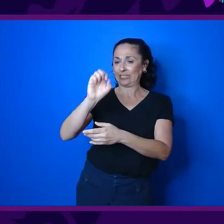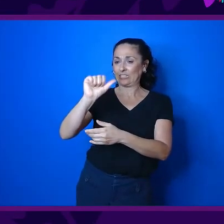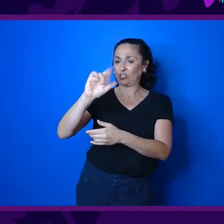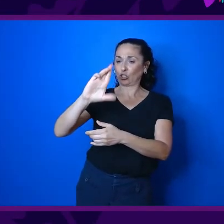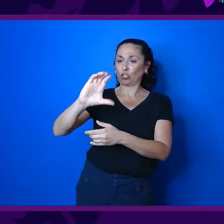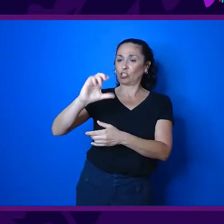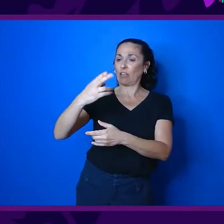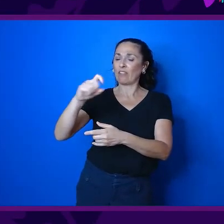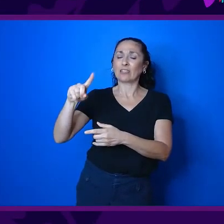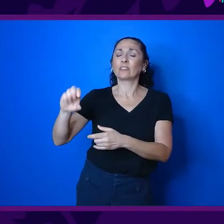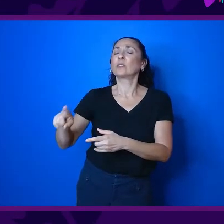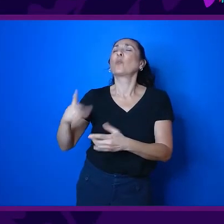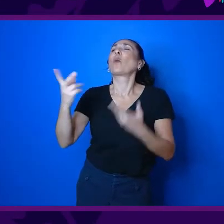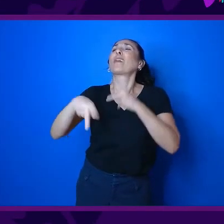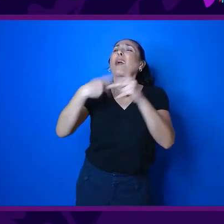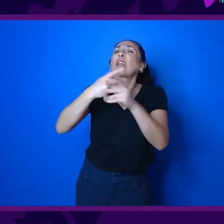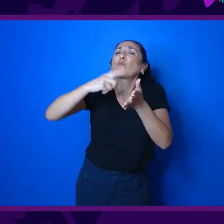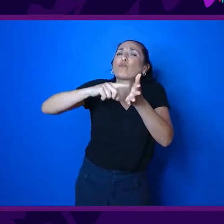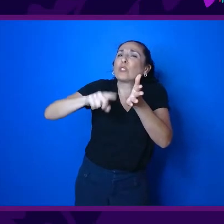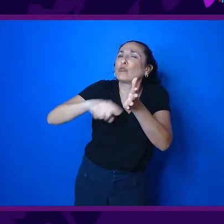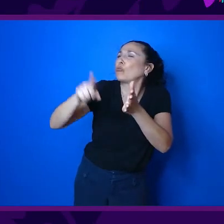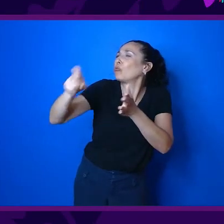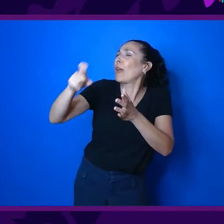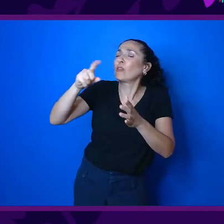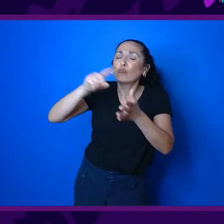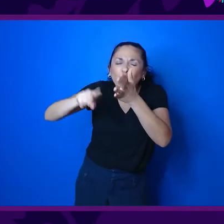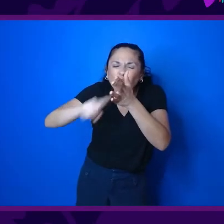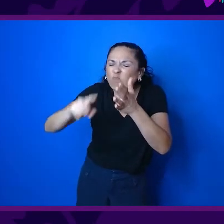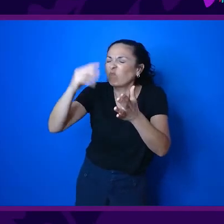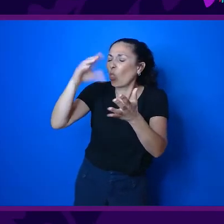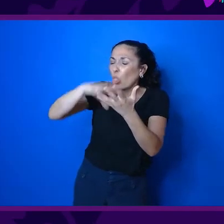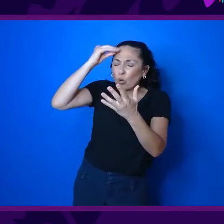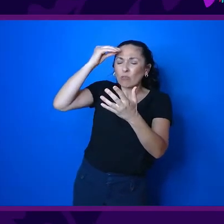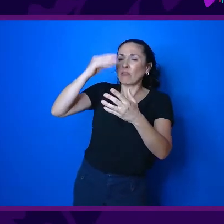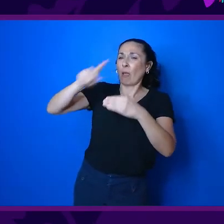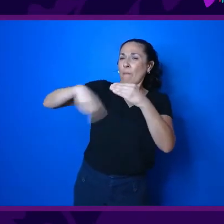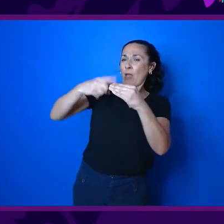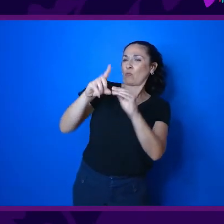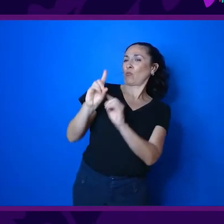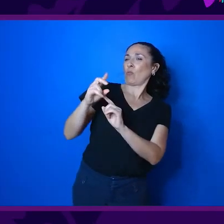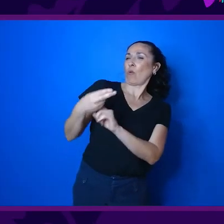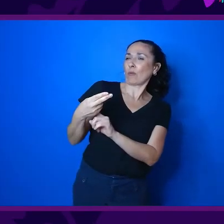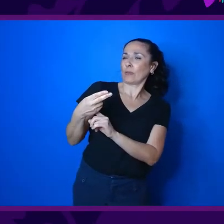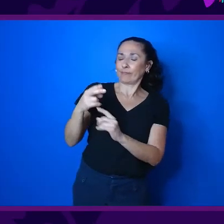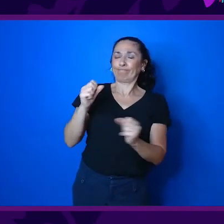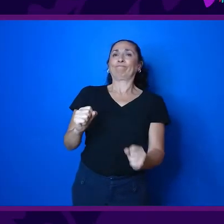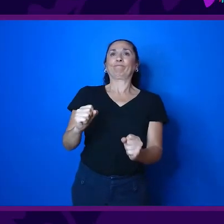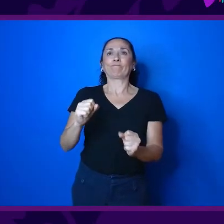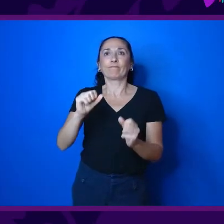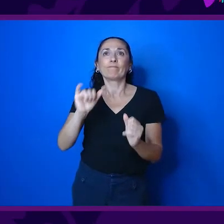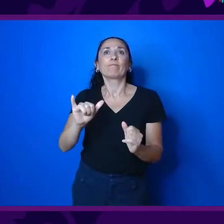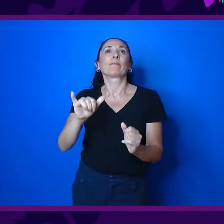that maybe you didn't know about, or it was more solidified for you?